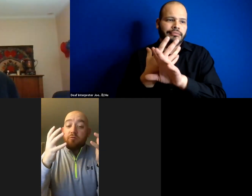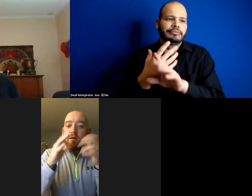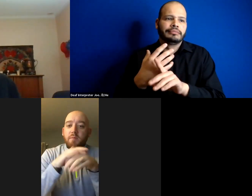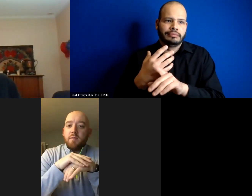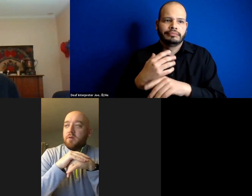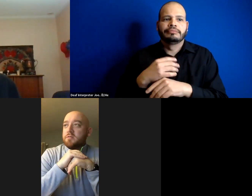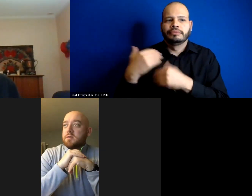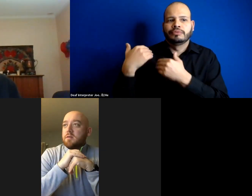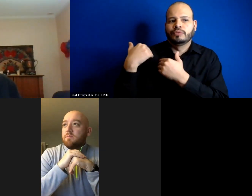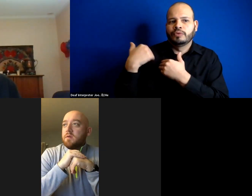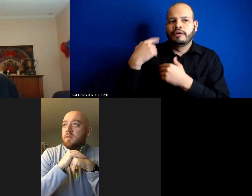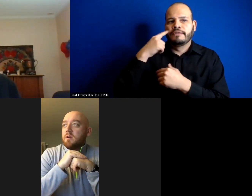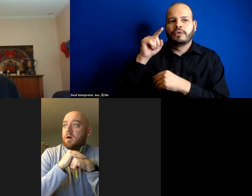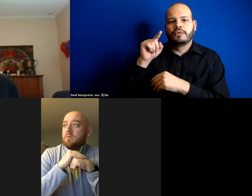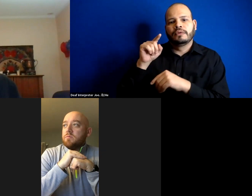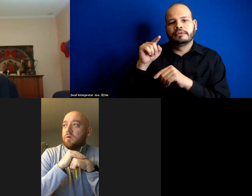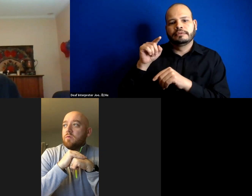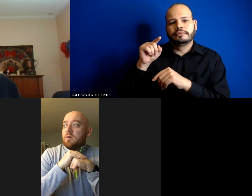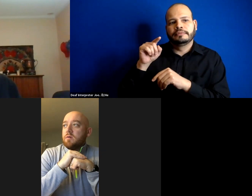that was created by the project team.